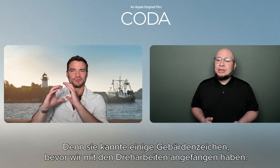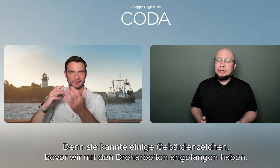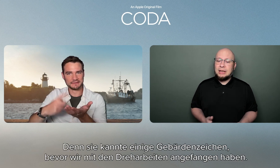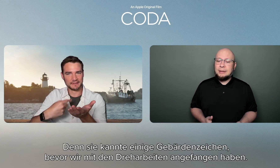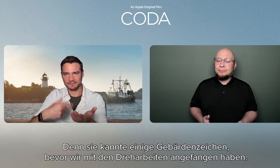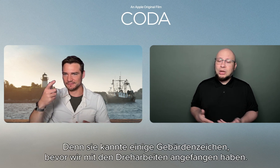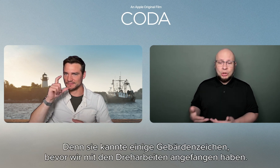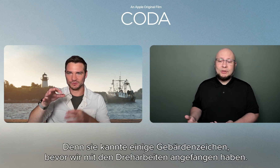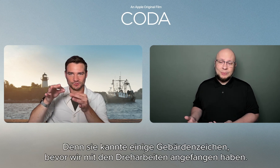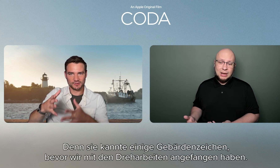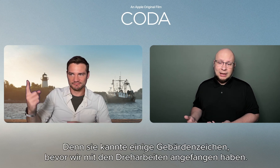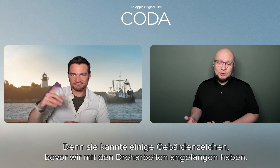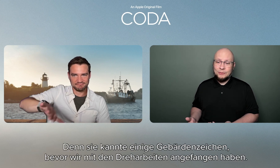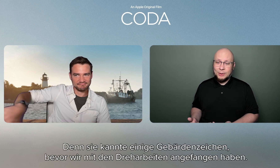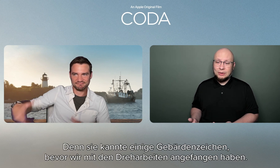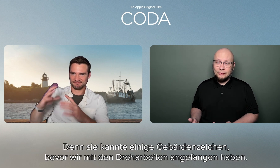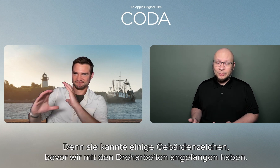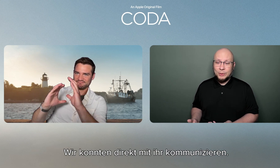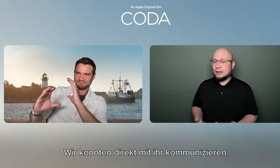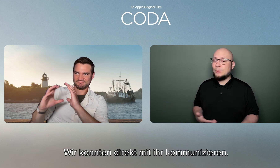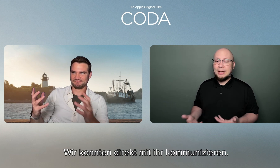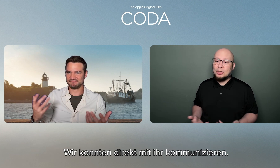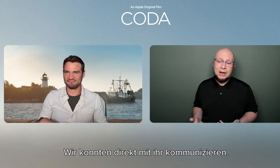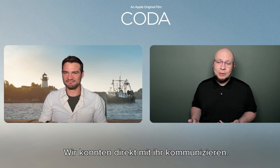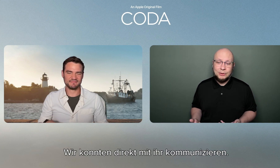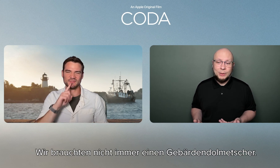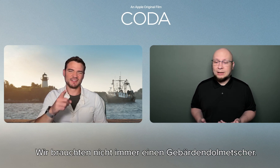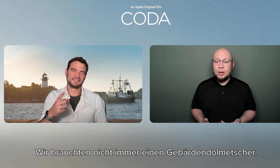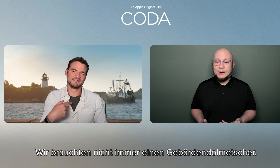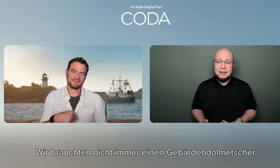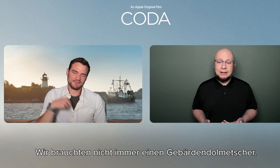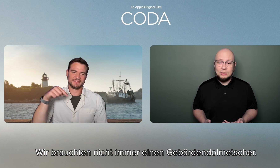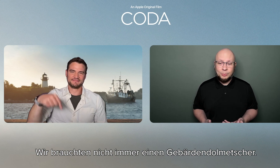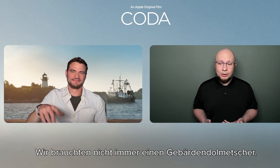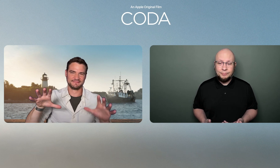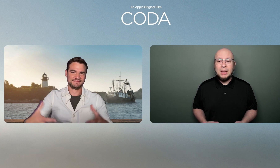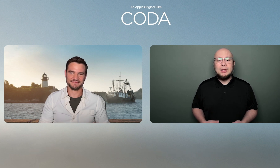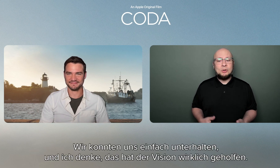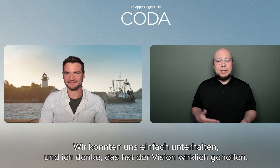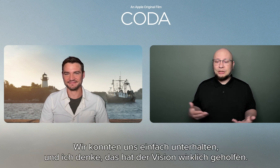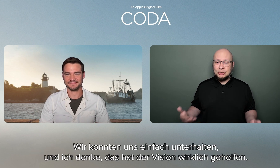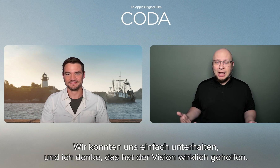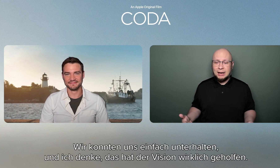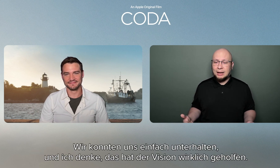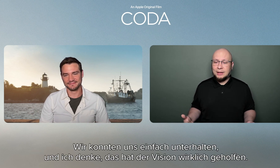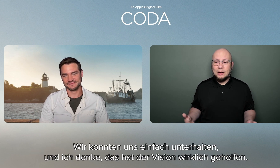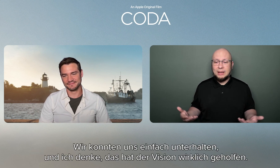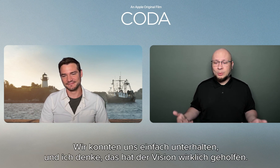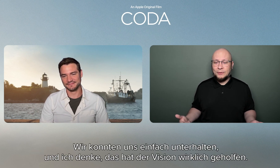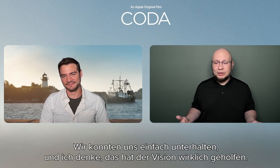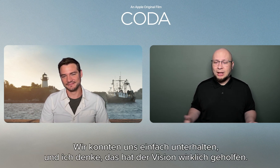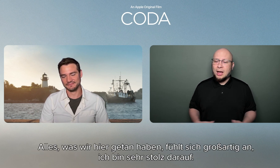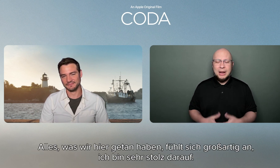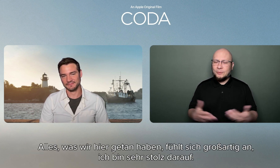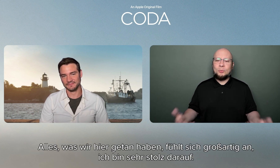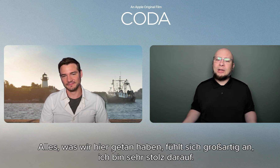because she knew some sign language before we started filming. We could communicate directly with her. We didn't always need an interpreter. So we could just chat. And I think that really